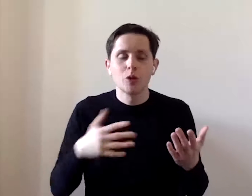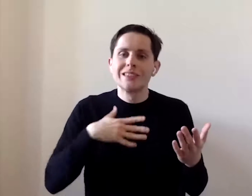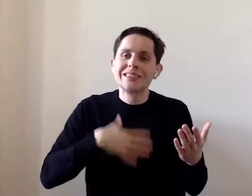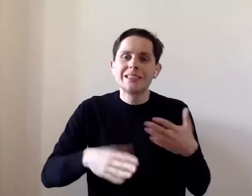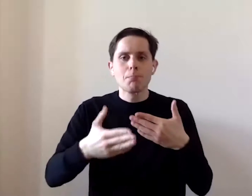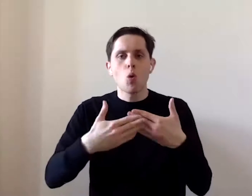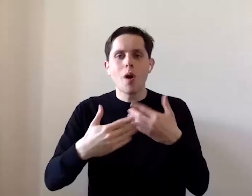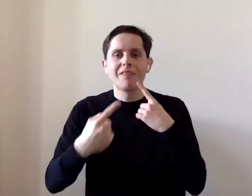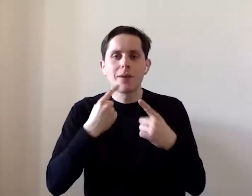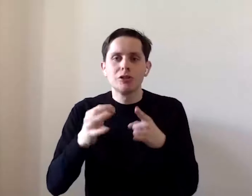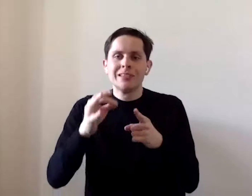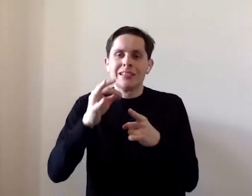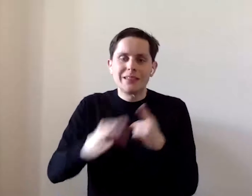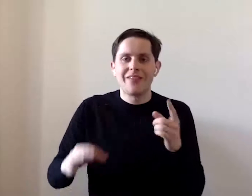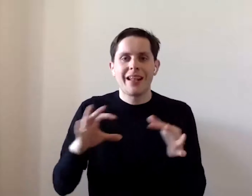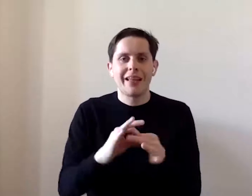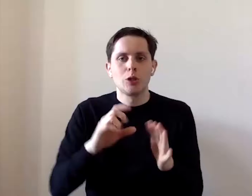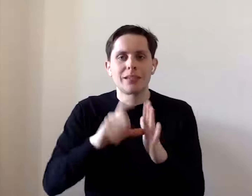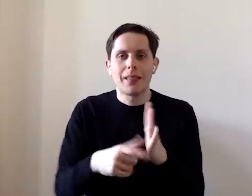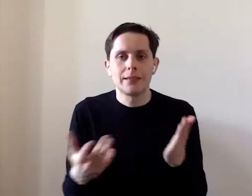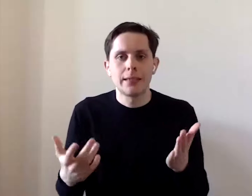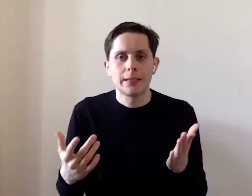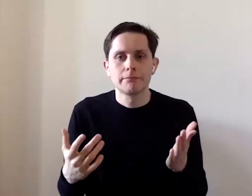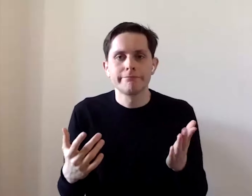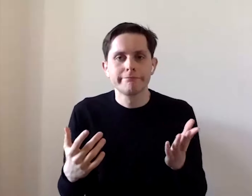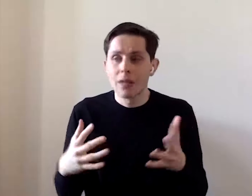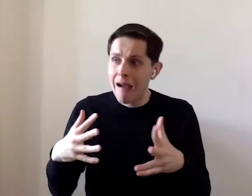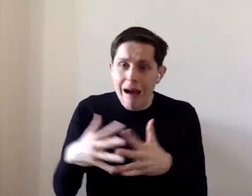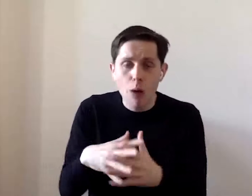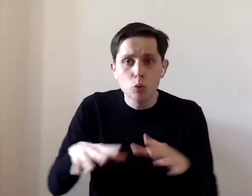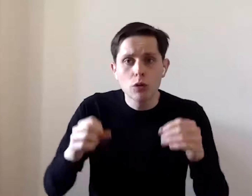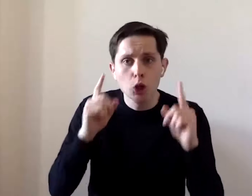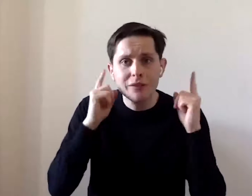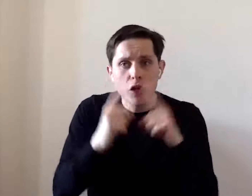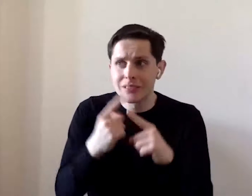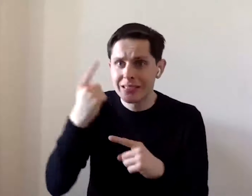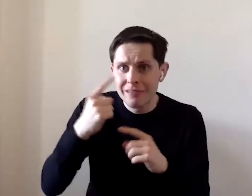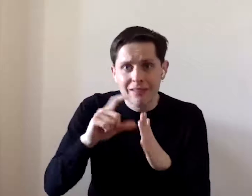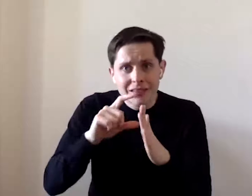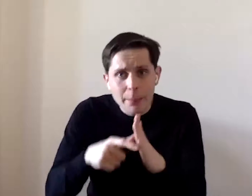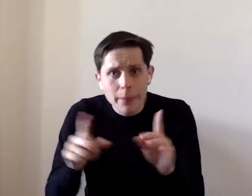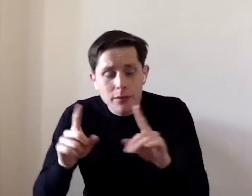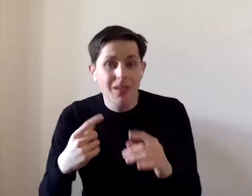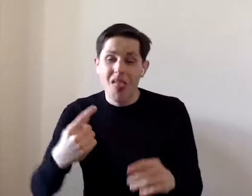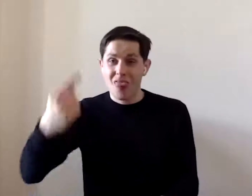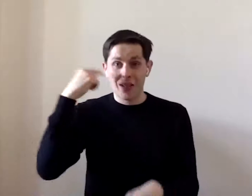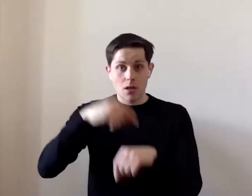time. And there is absolutely no information that is disability specific and